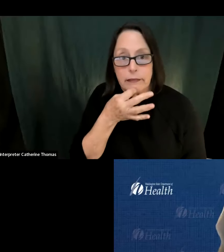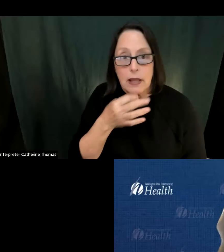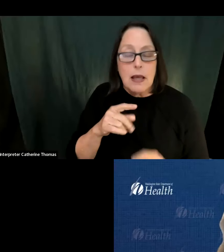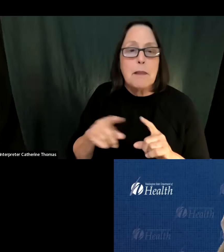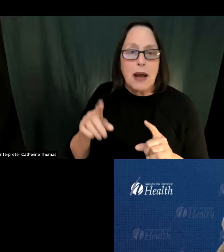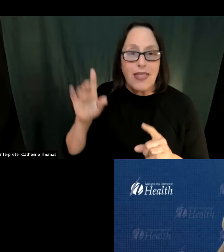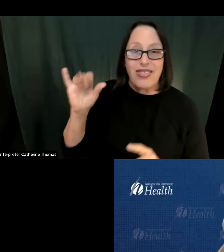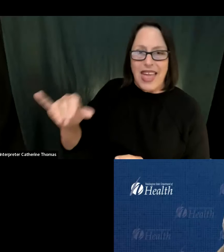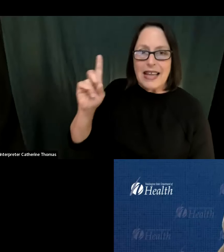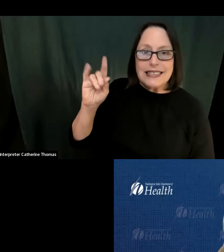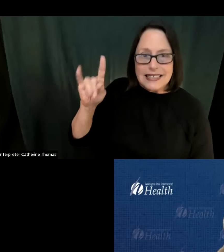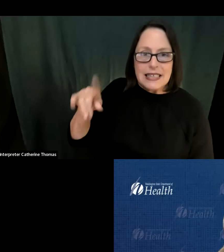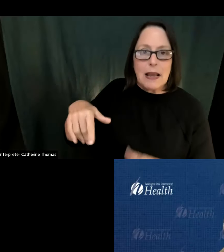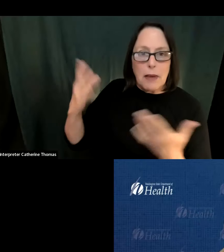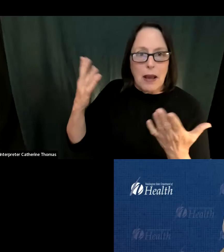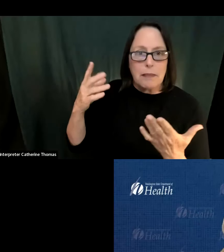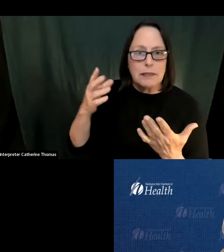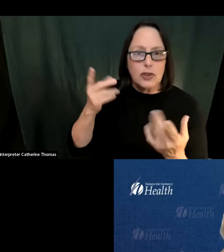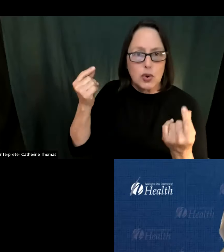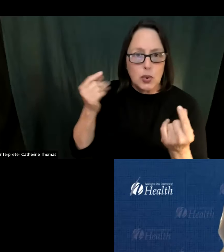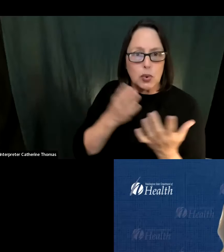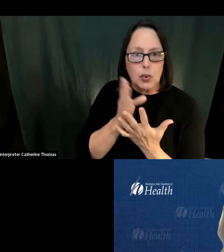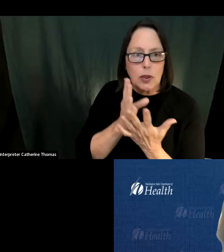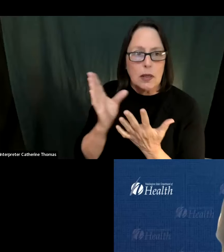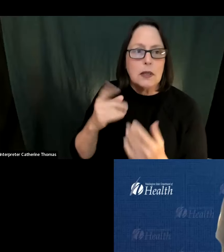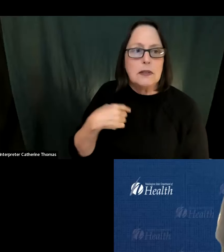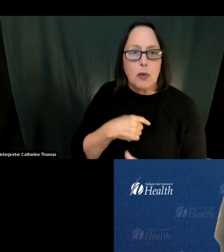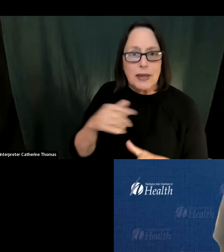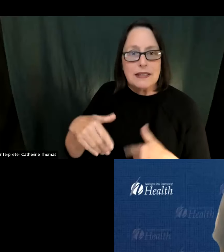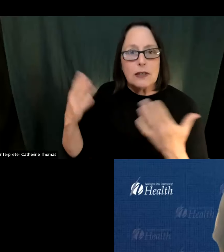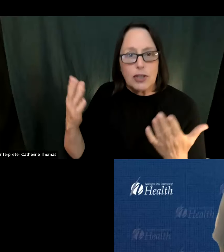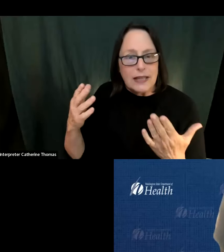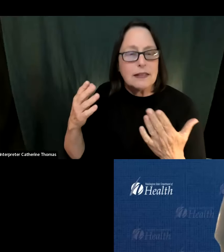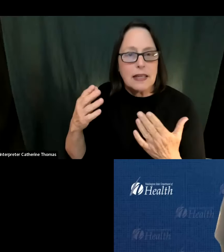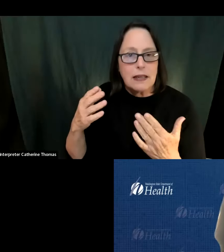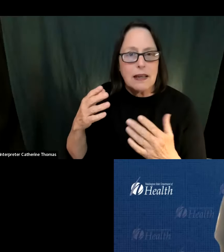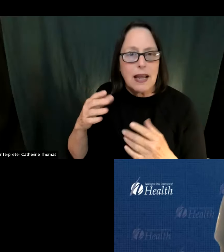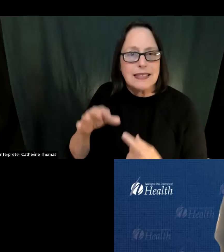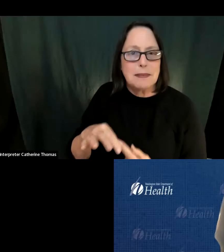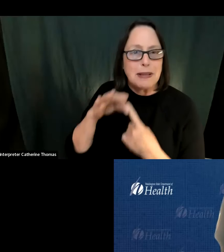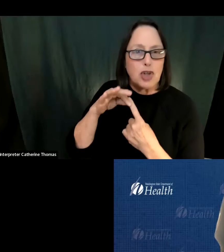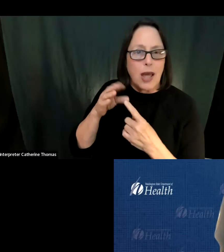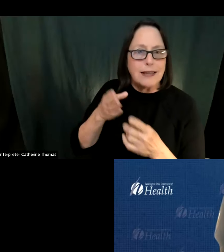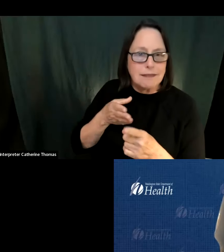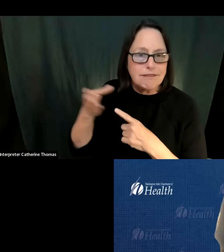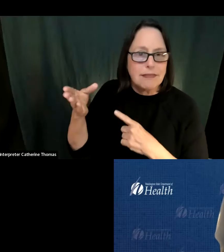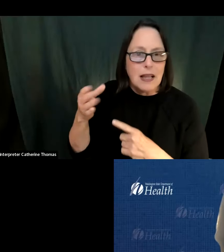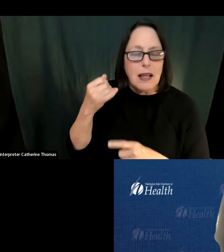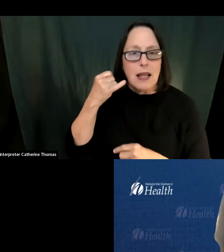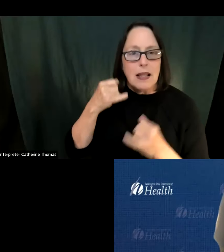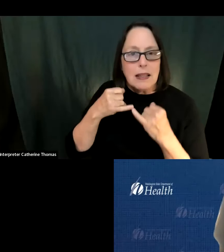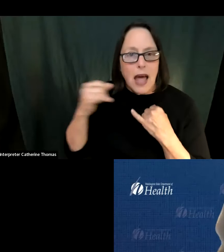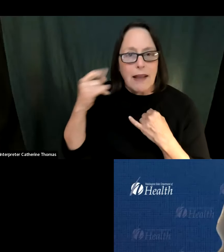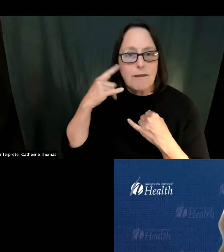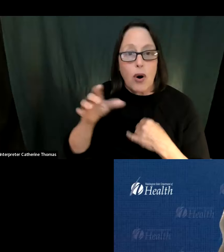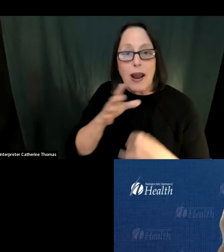did come up and we had to suggest amendments around that specialized line for agriculture. And so I just want to flag this